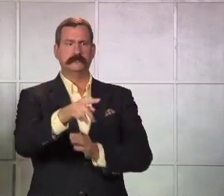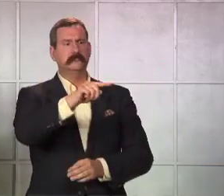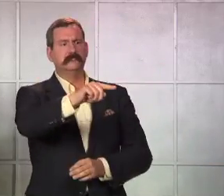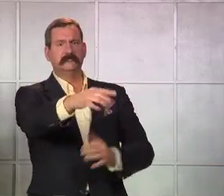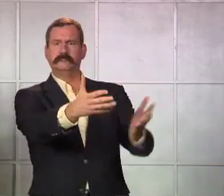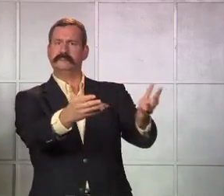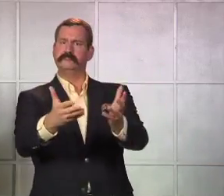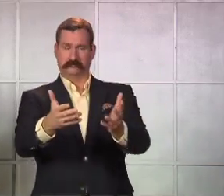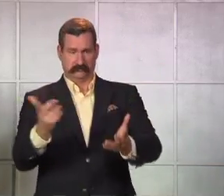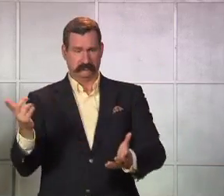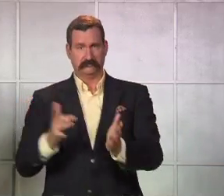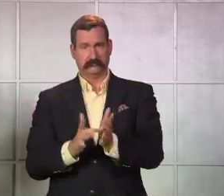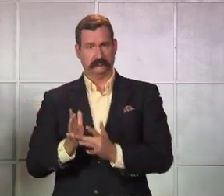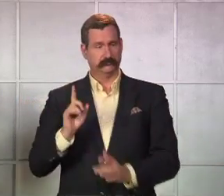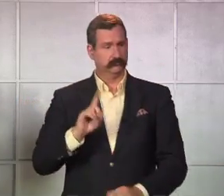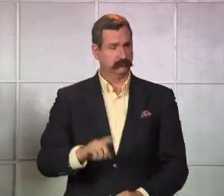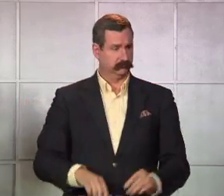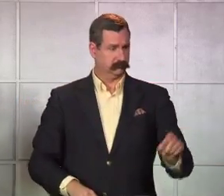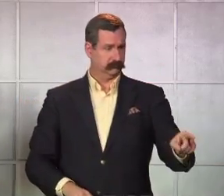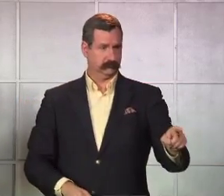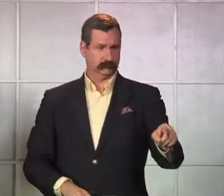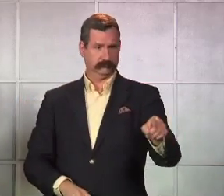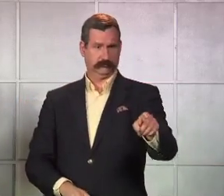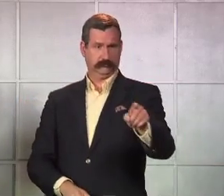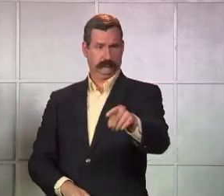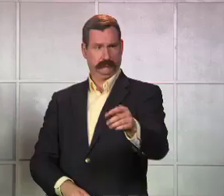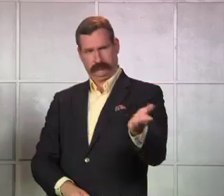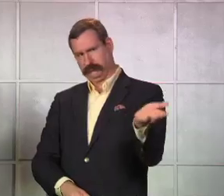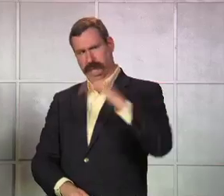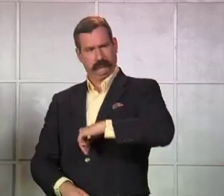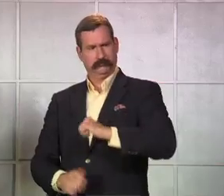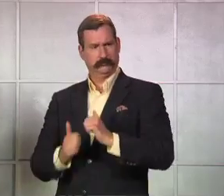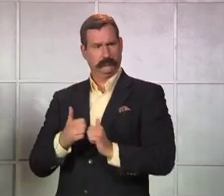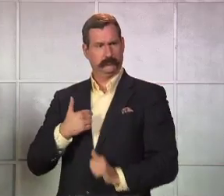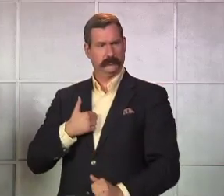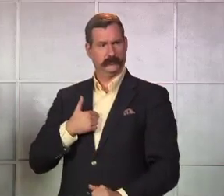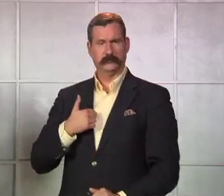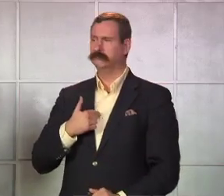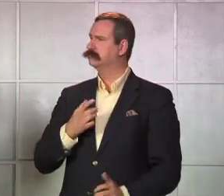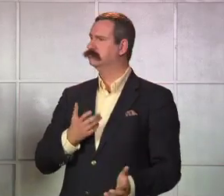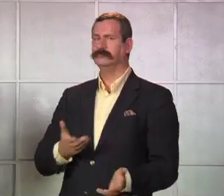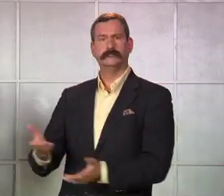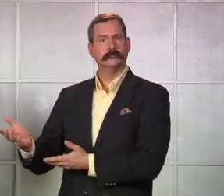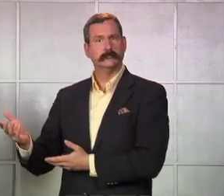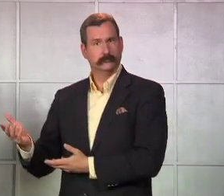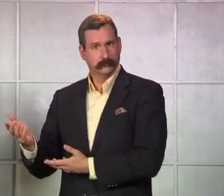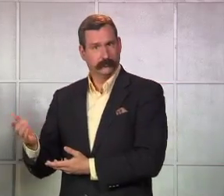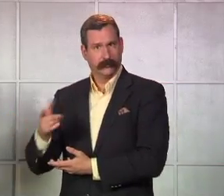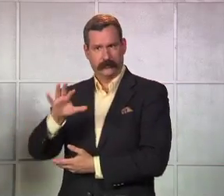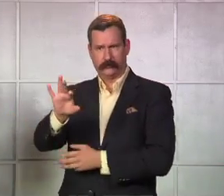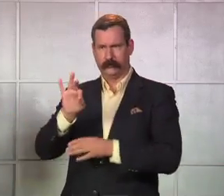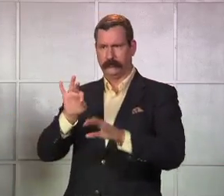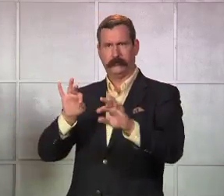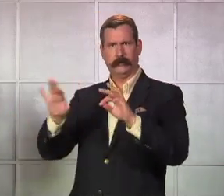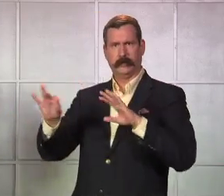fish. They brought their boat to the shore, and Jesus said, "Come, follow me." They stopped what they were doing and followed